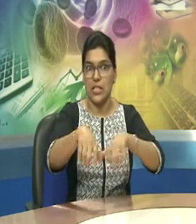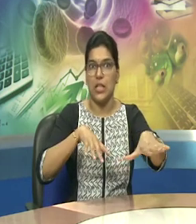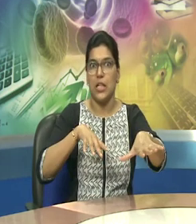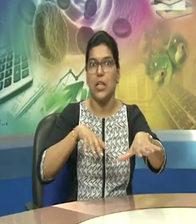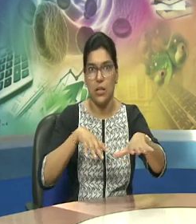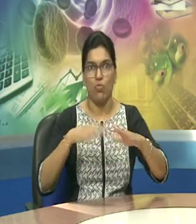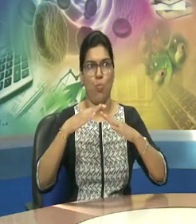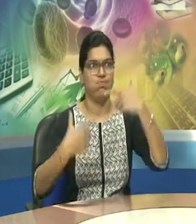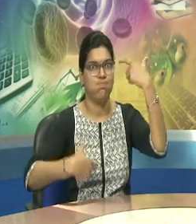Urban city,